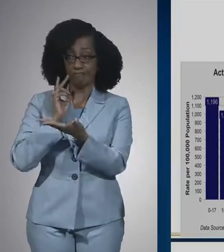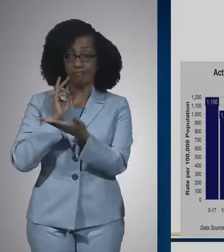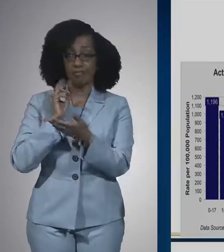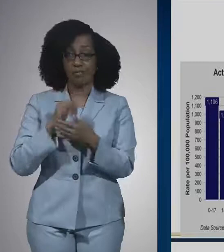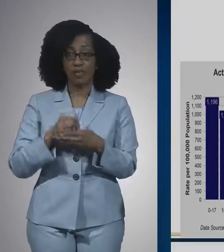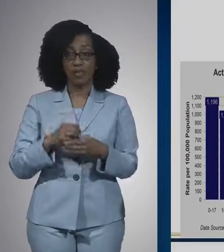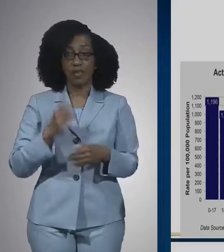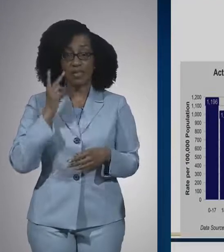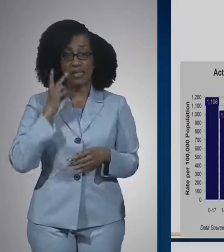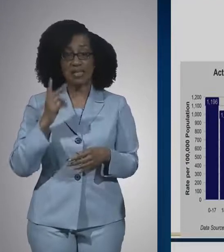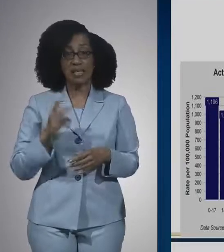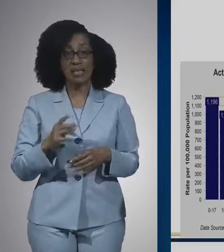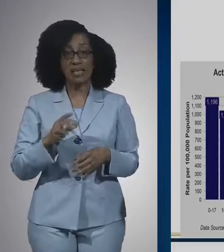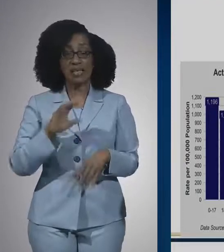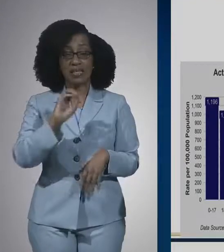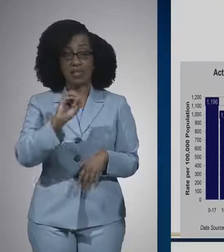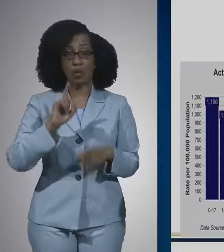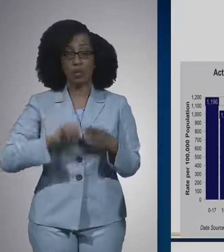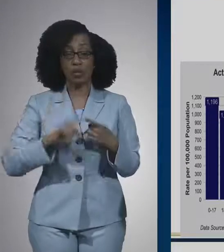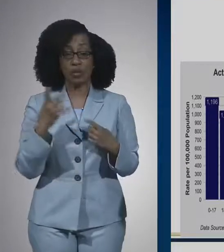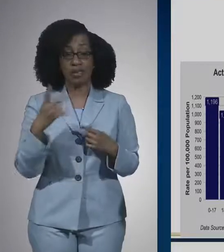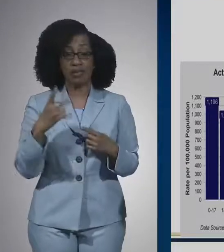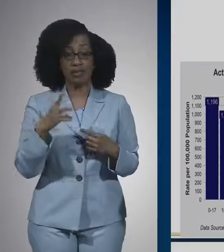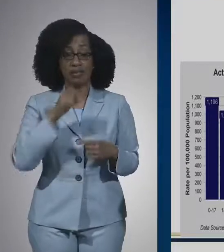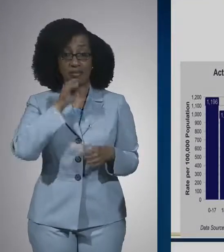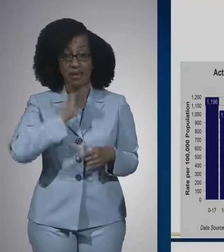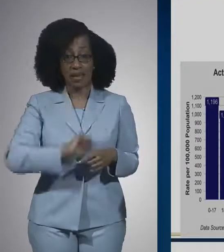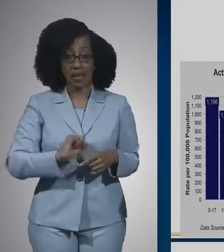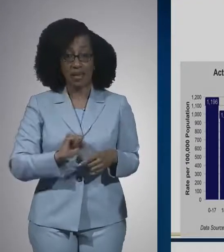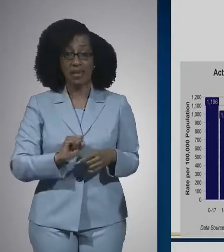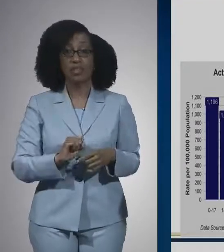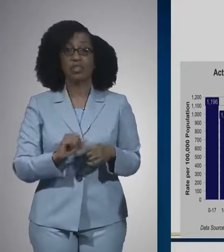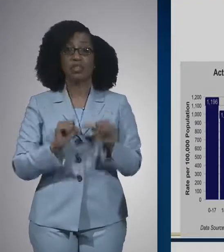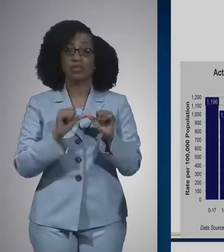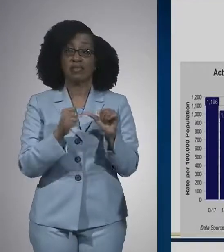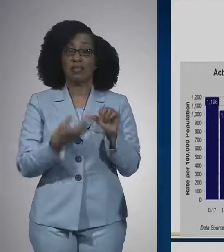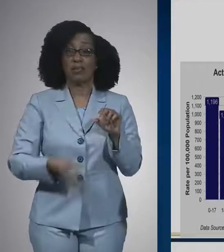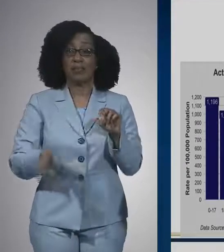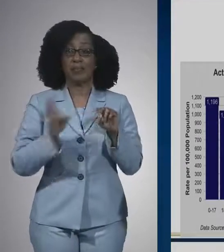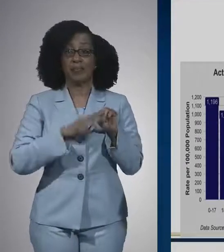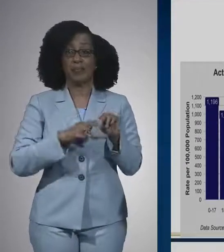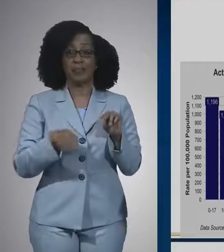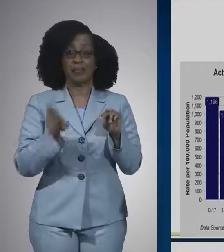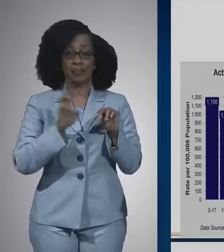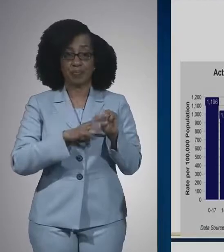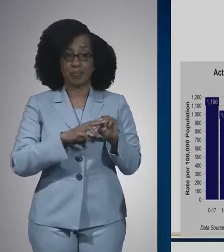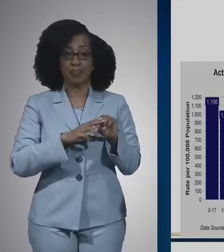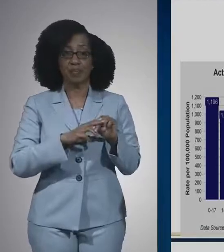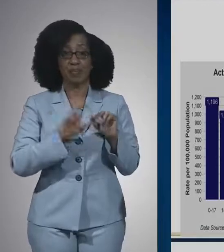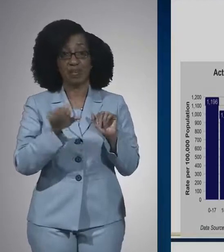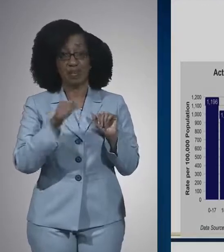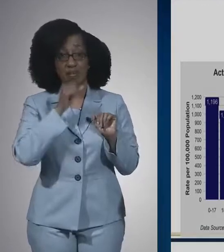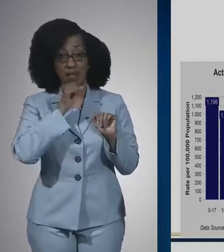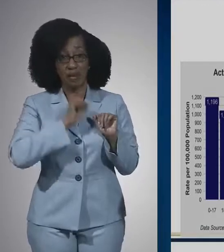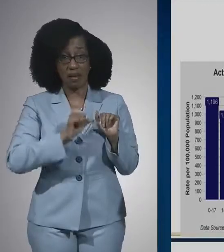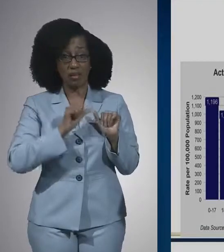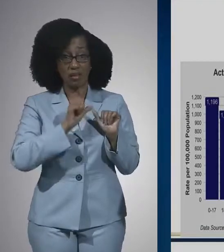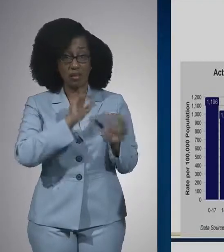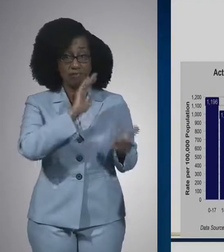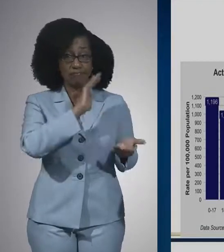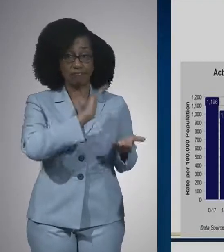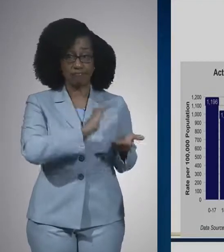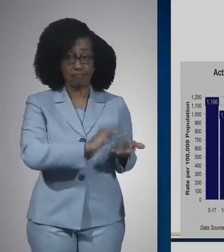active cases in the 0 to 17-year-old group have continued to rise, with all other age groups continuing to